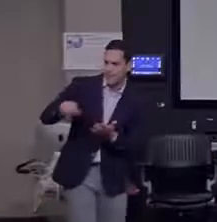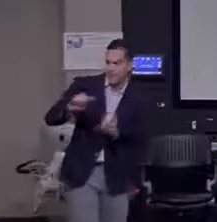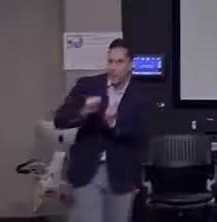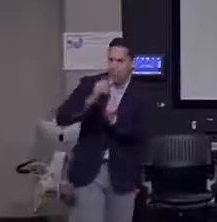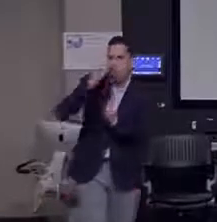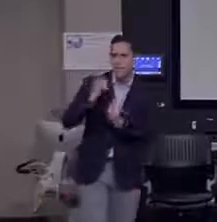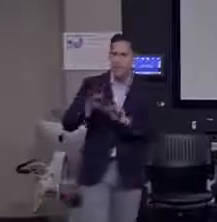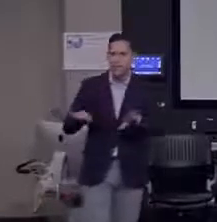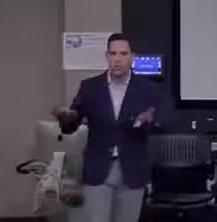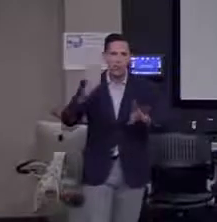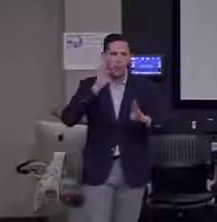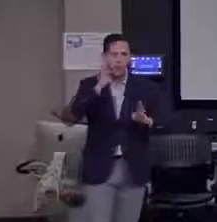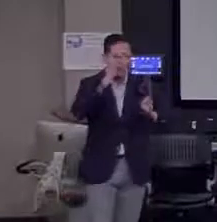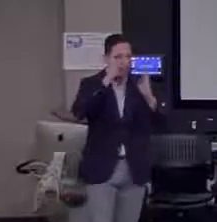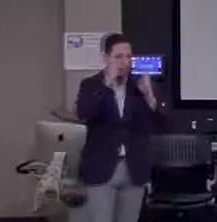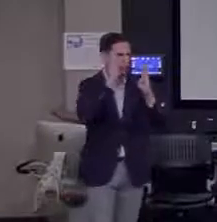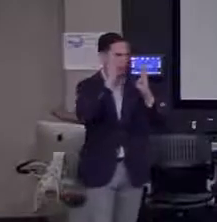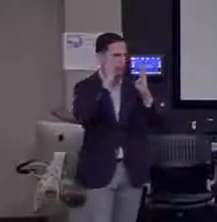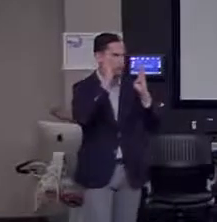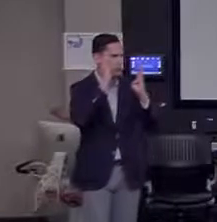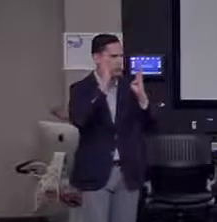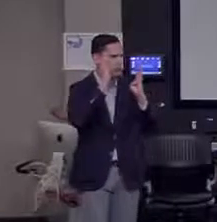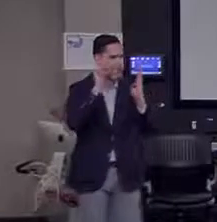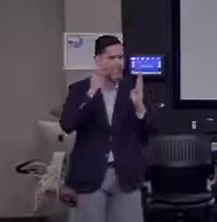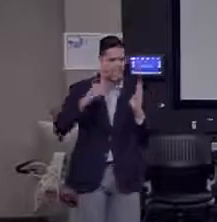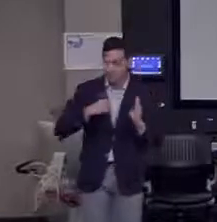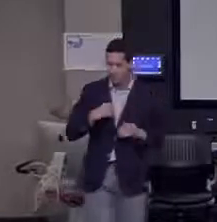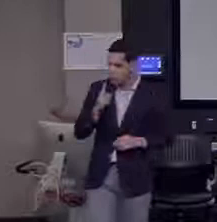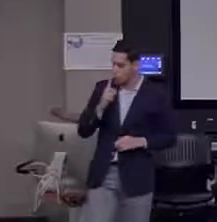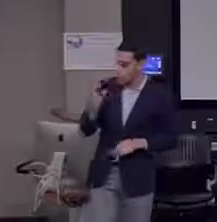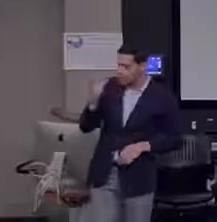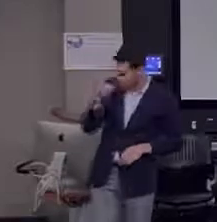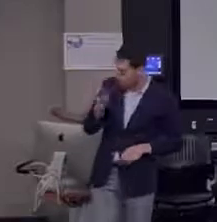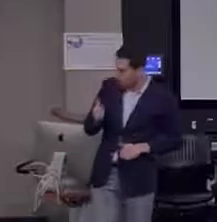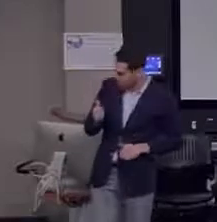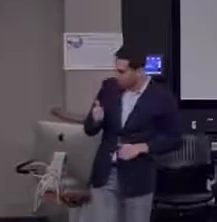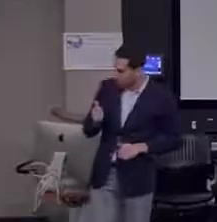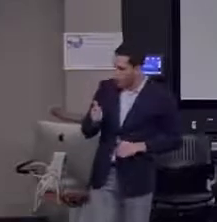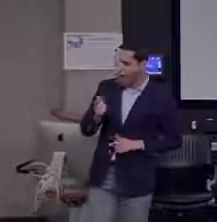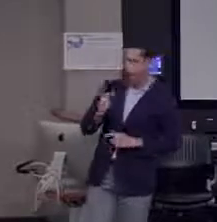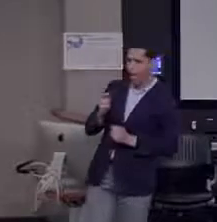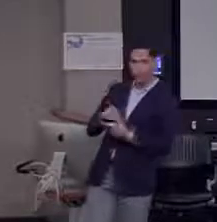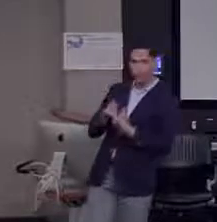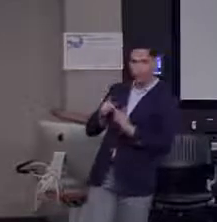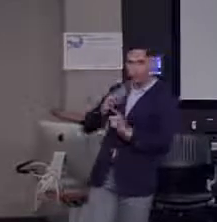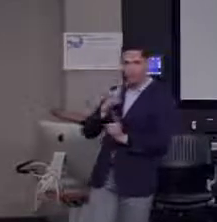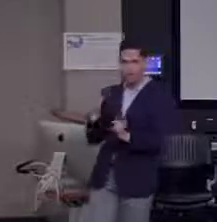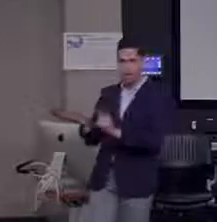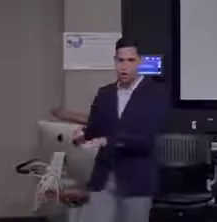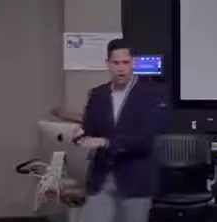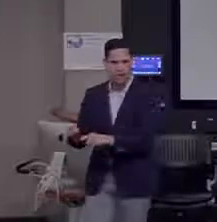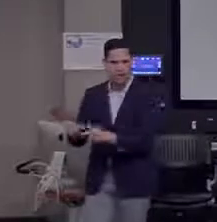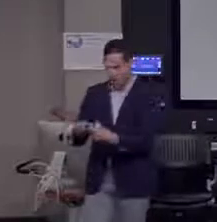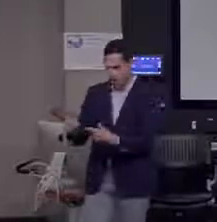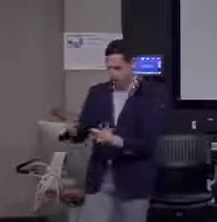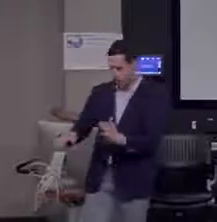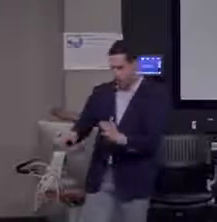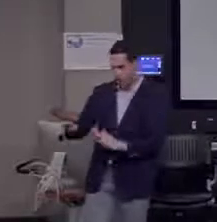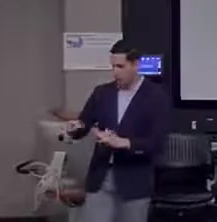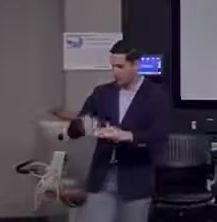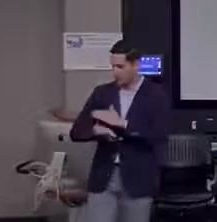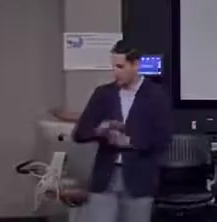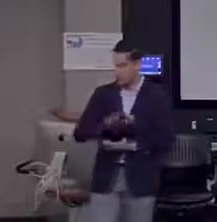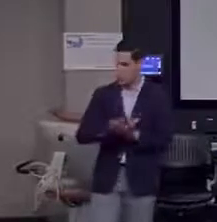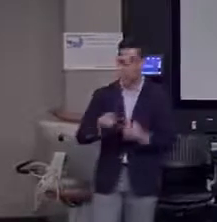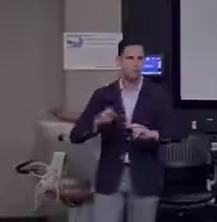attention, this kind of back and forth with adults, and prepares them for paying attention in school. So with that